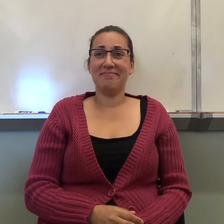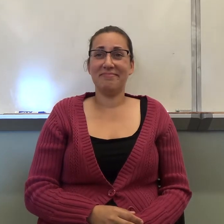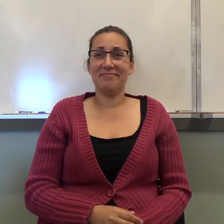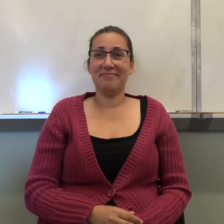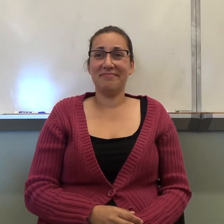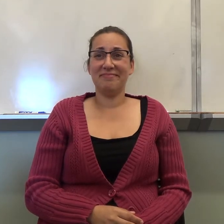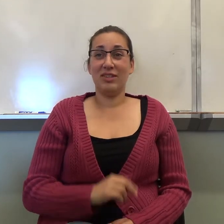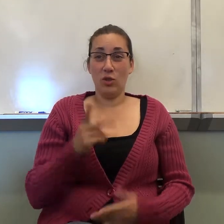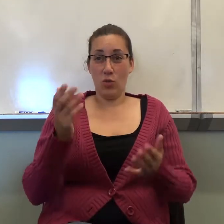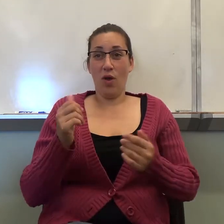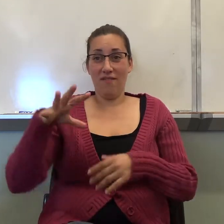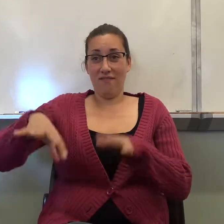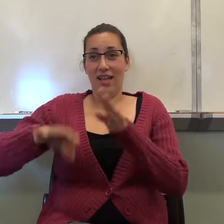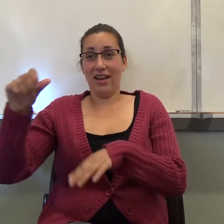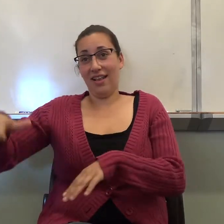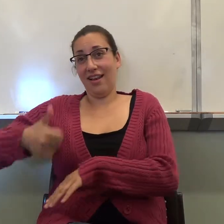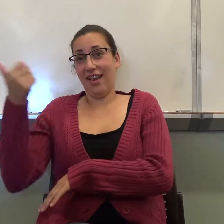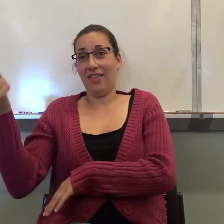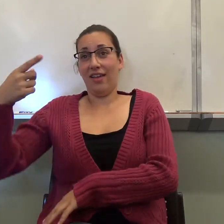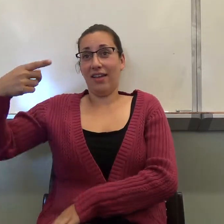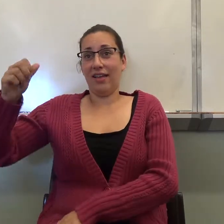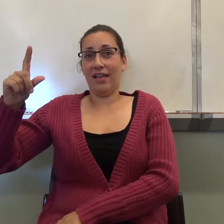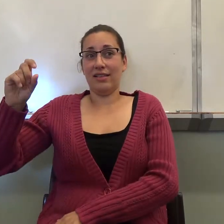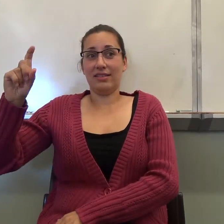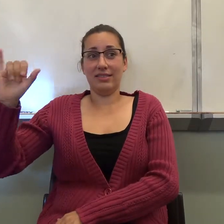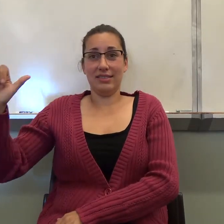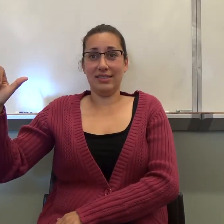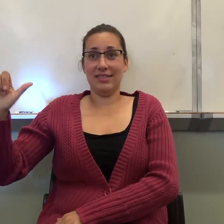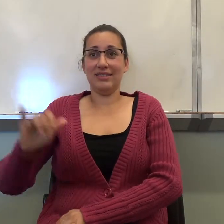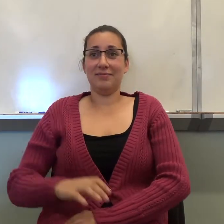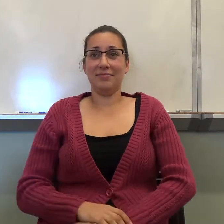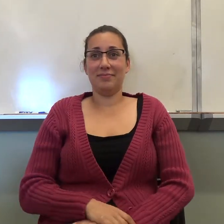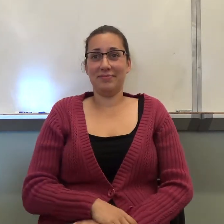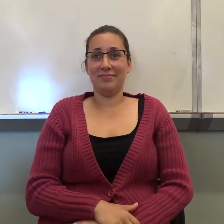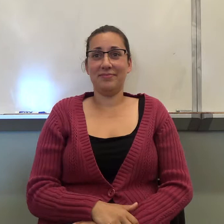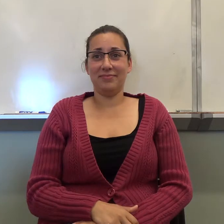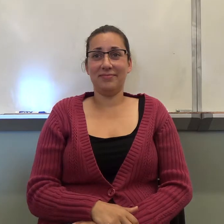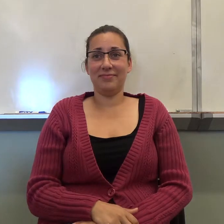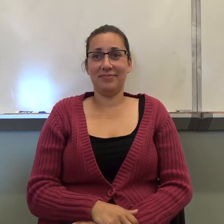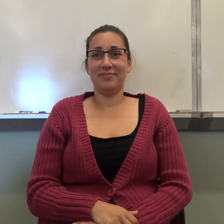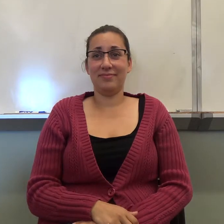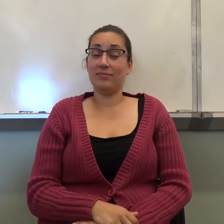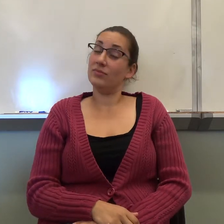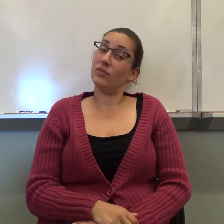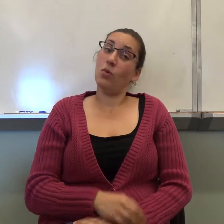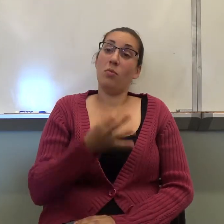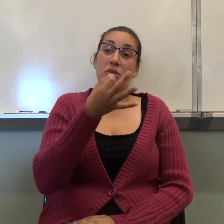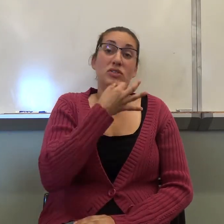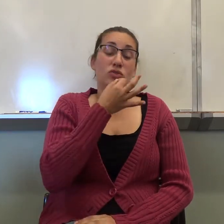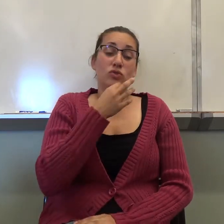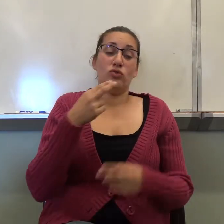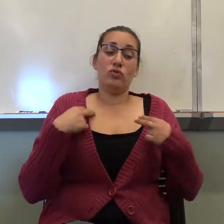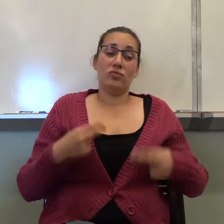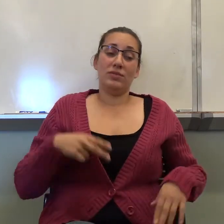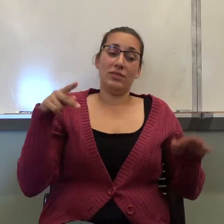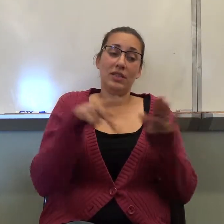English presentation. So the first thing you've got to do is to begin to simplify that information, get it in a nice, neat, compact